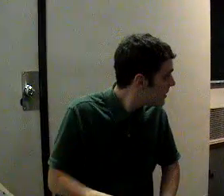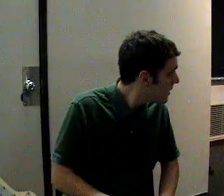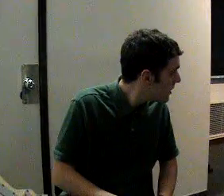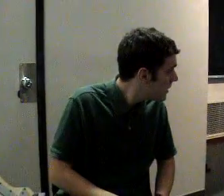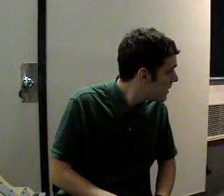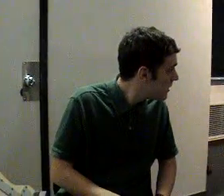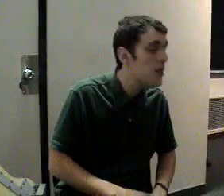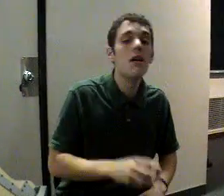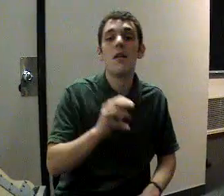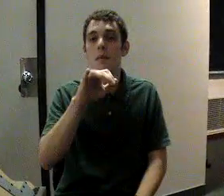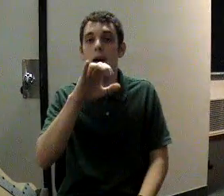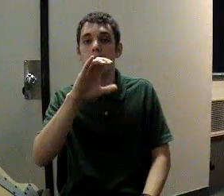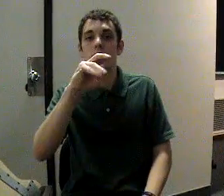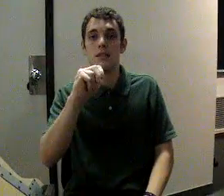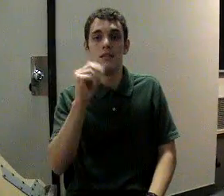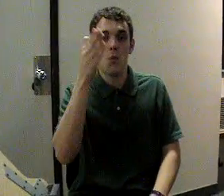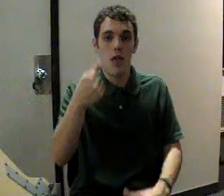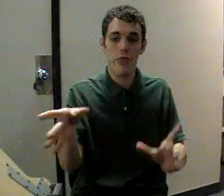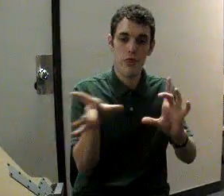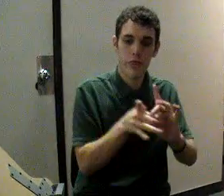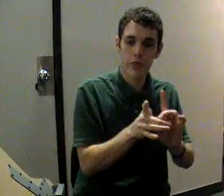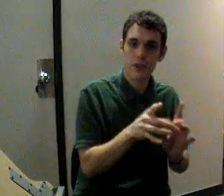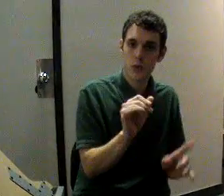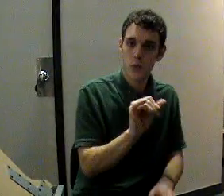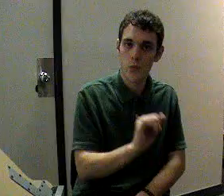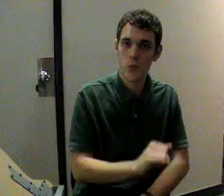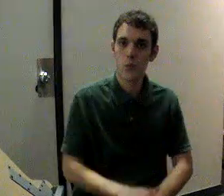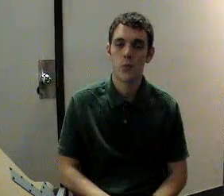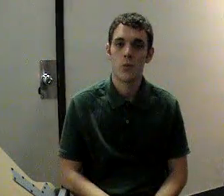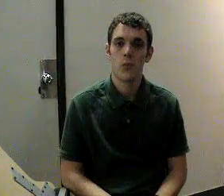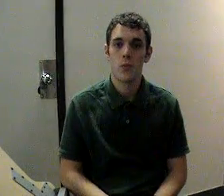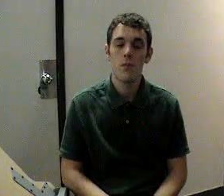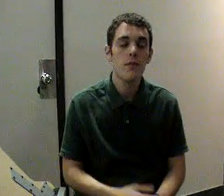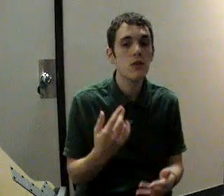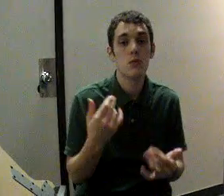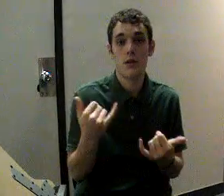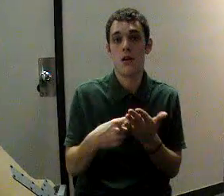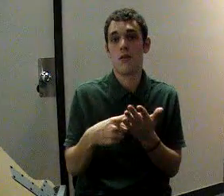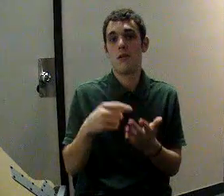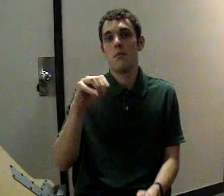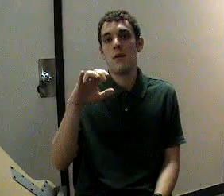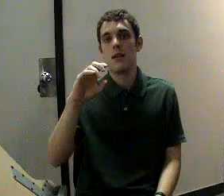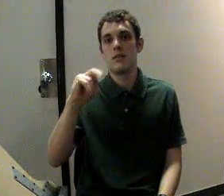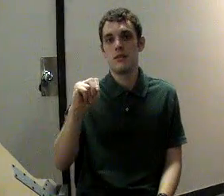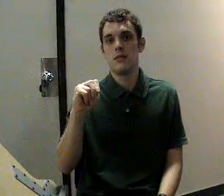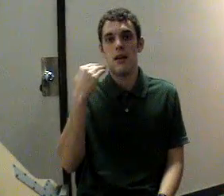It's going to connect. Okay, so let's talk a little bit about that myosin head. So the myosin head is